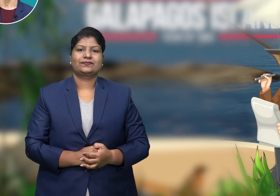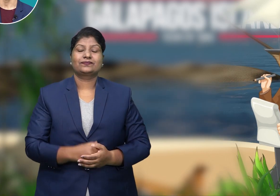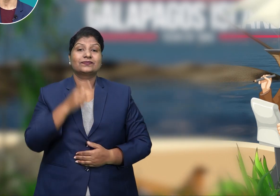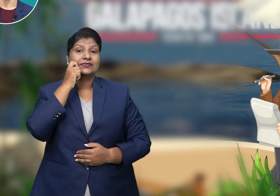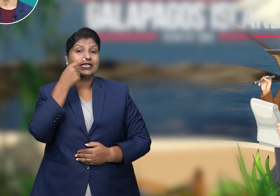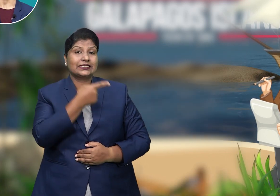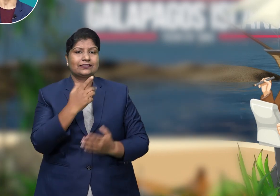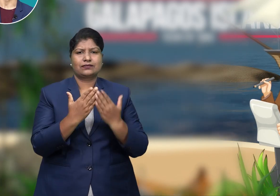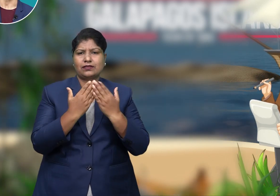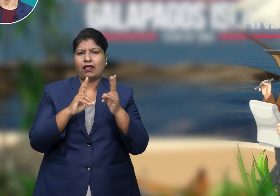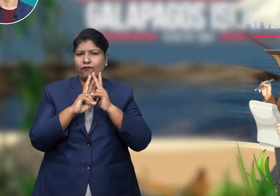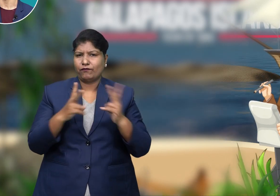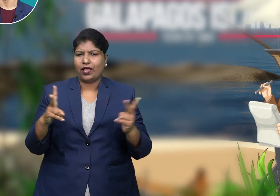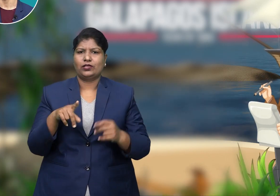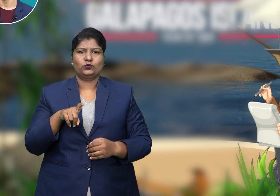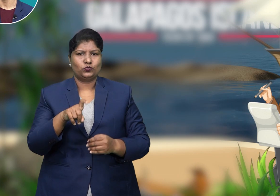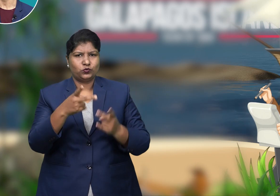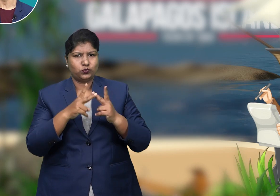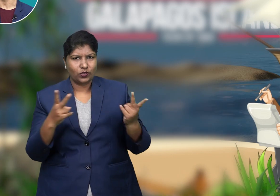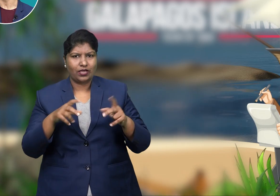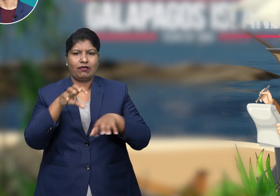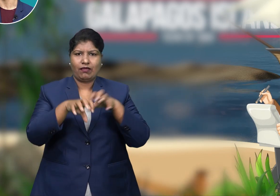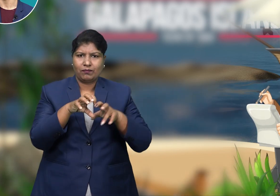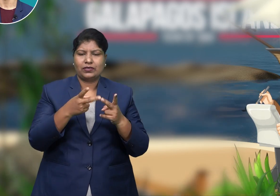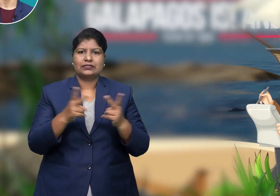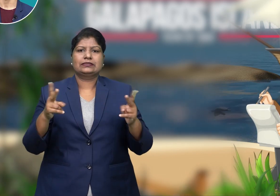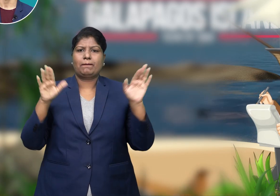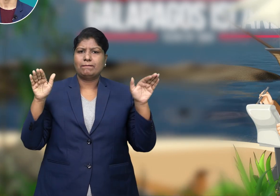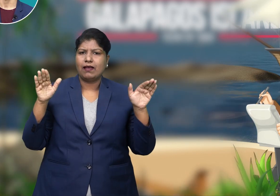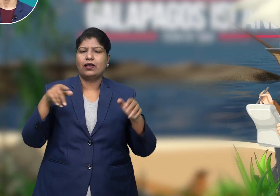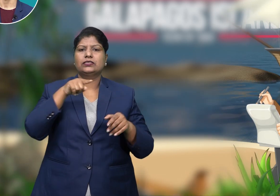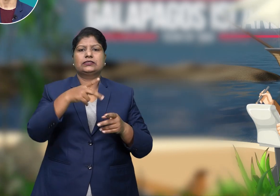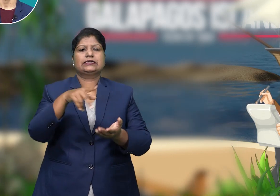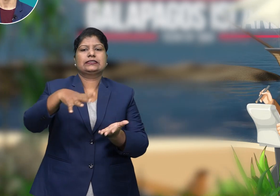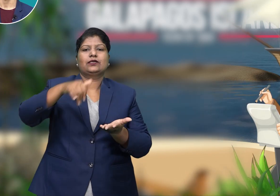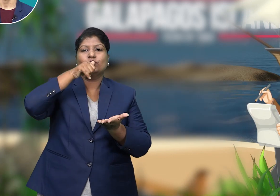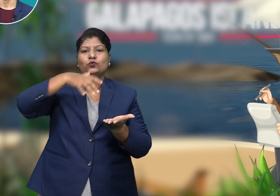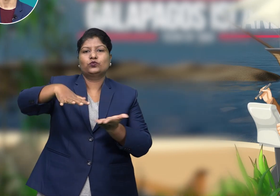He studied different organisms on the islands.